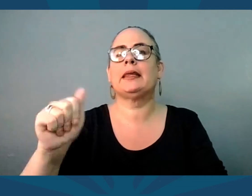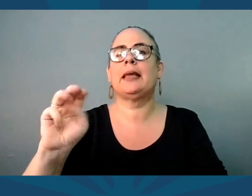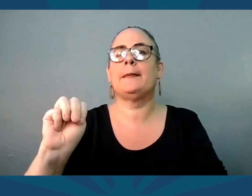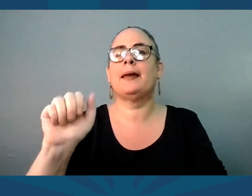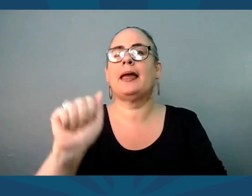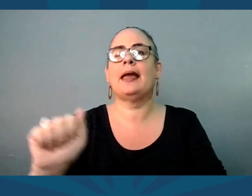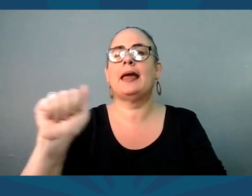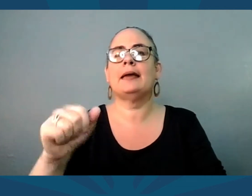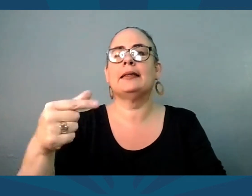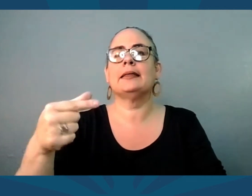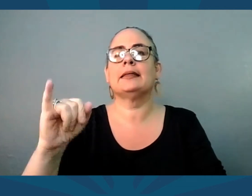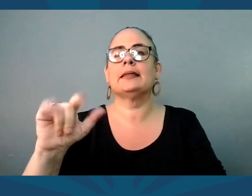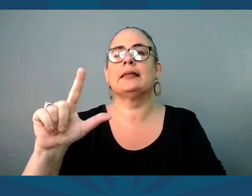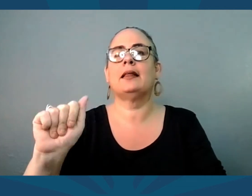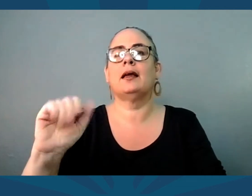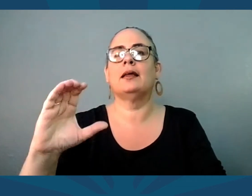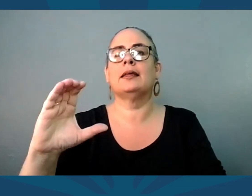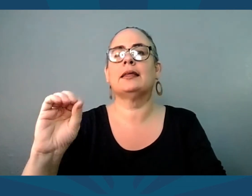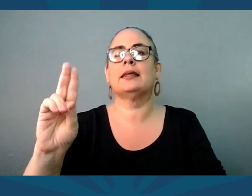Bingham at